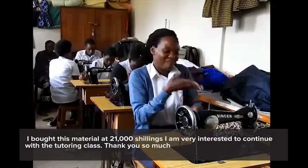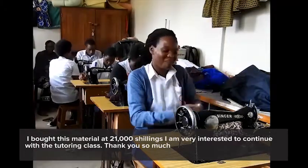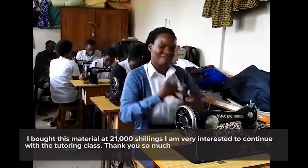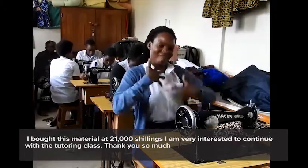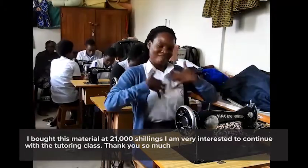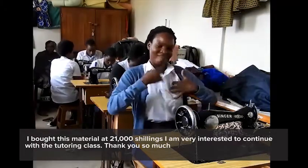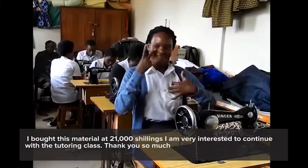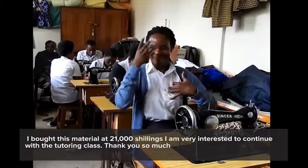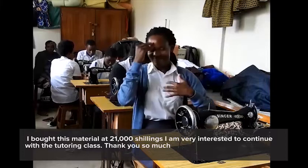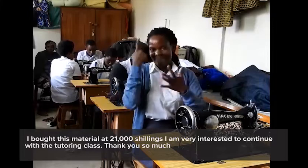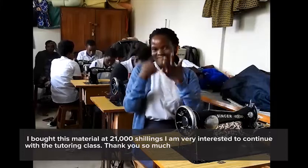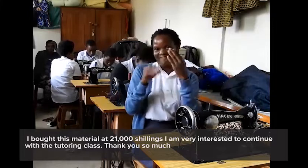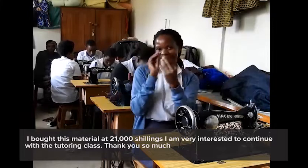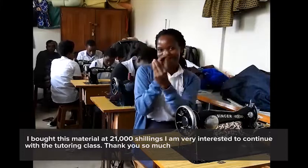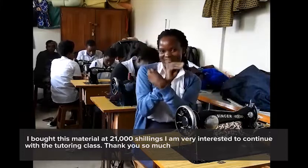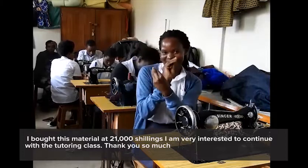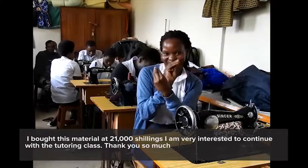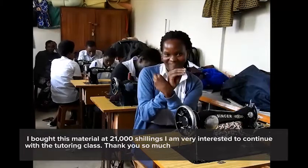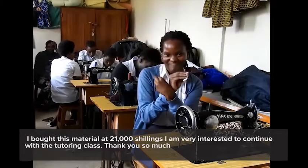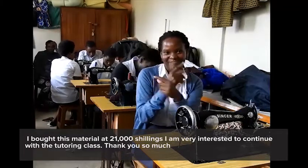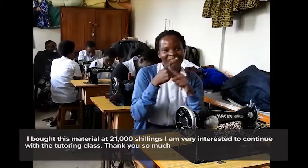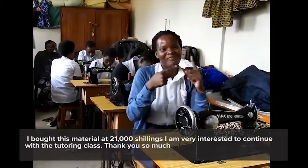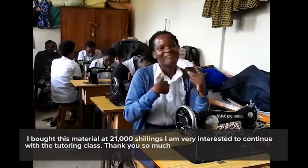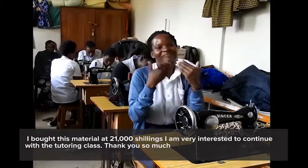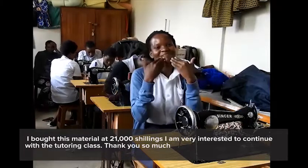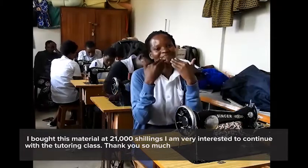So I'm very interested to continue with the tutoring class. Thank you so much.